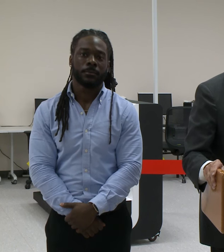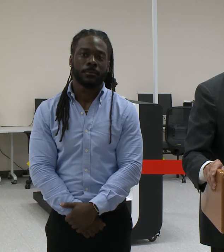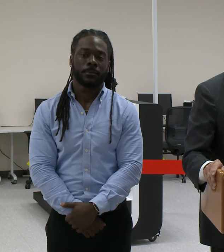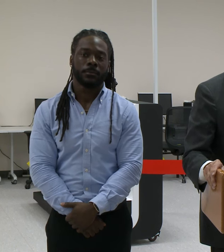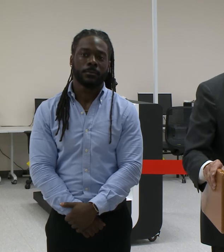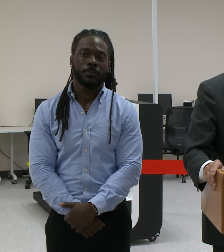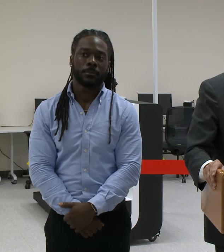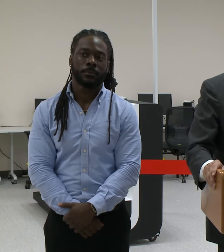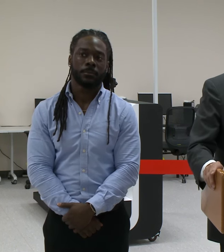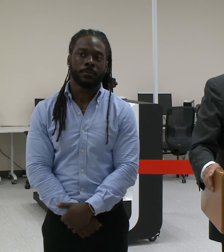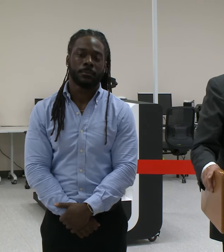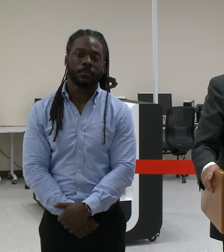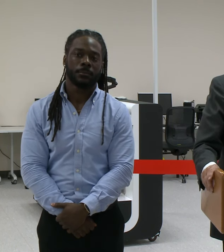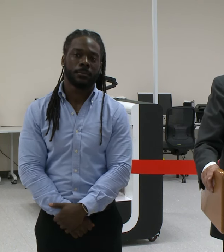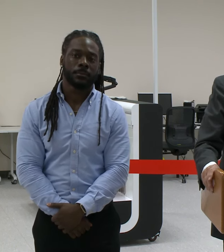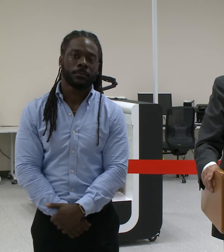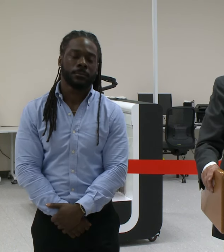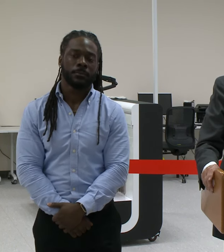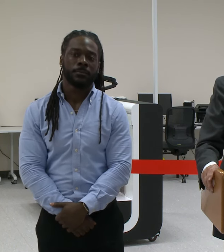$250 million building, not billion.